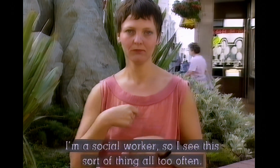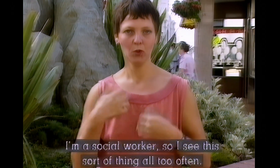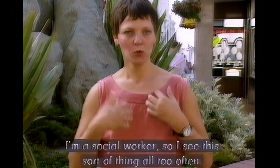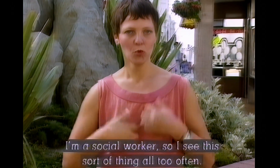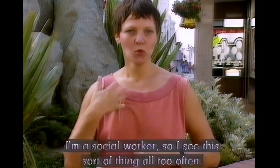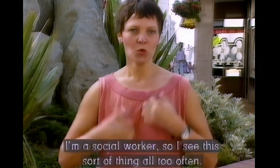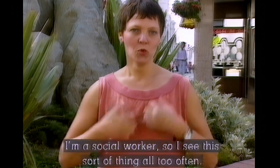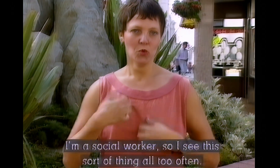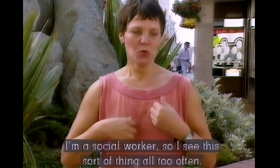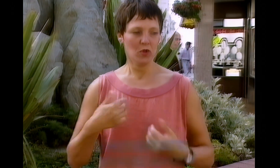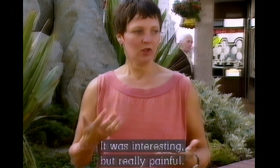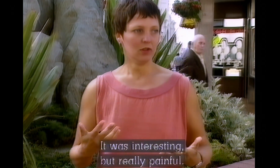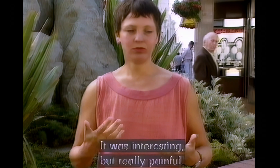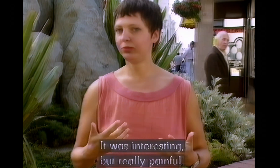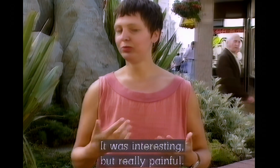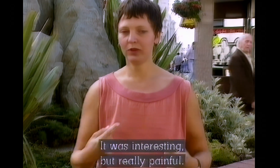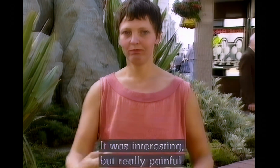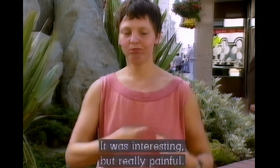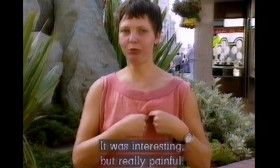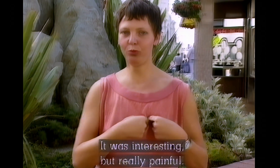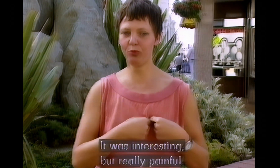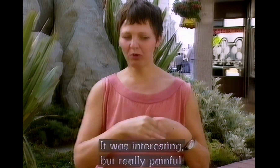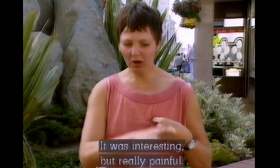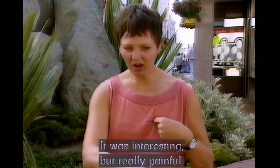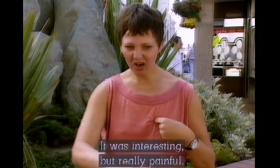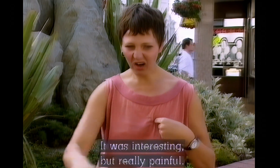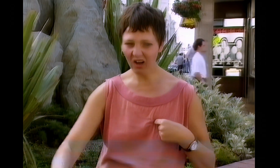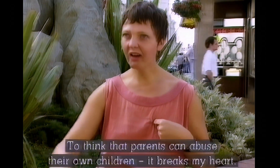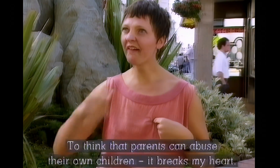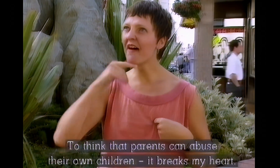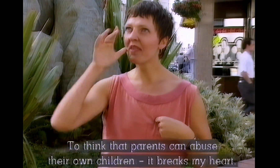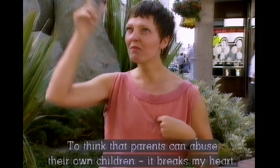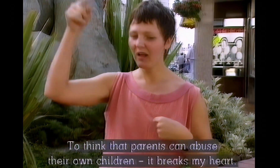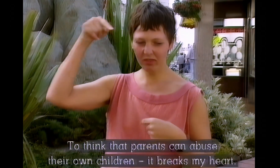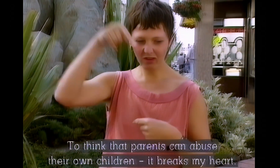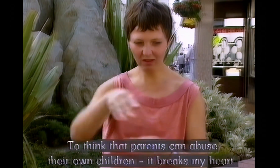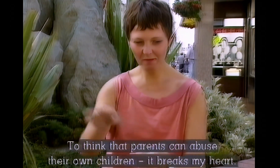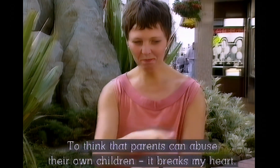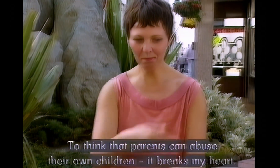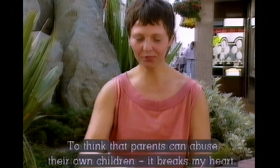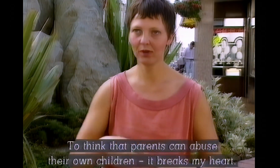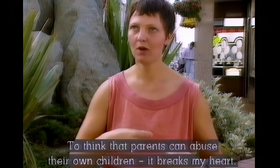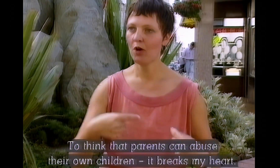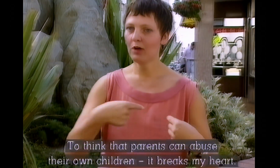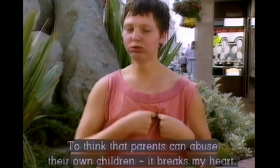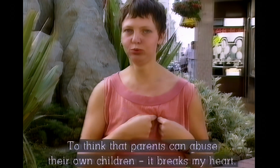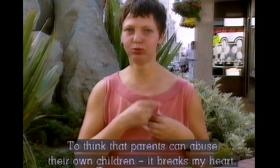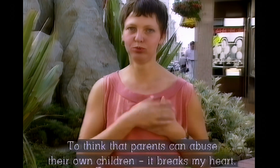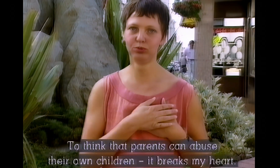often. It was also interesting, but really painful. To think that parents can abuse their own children,